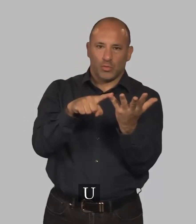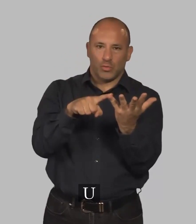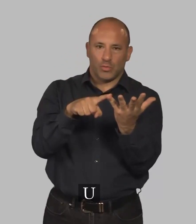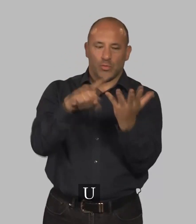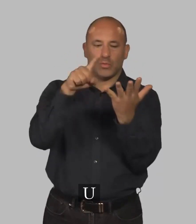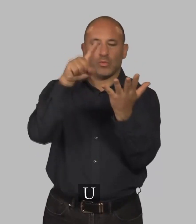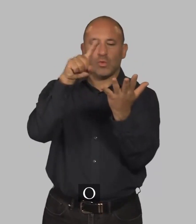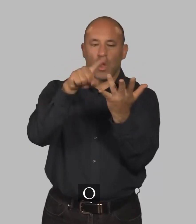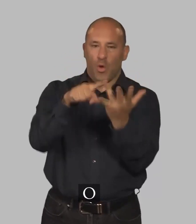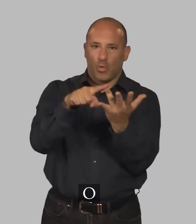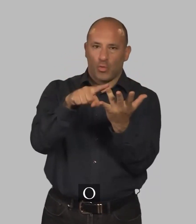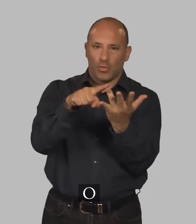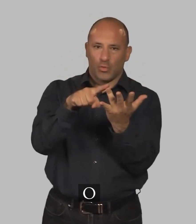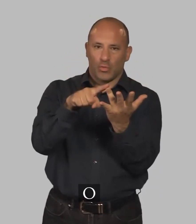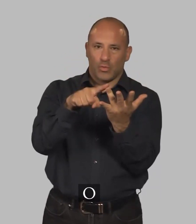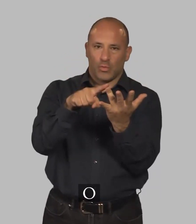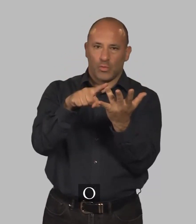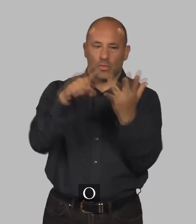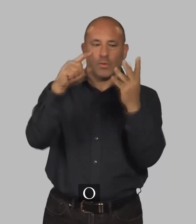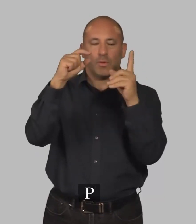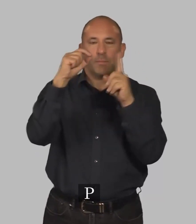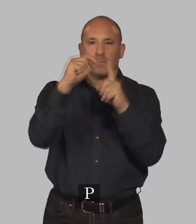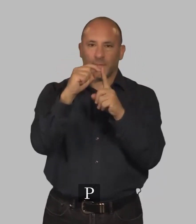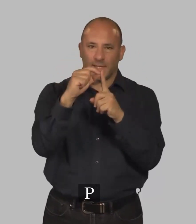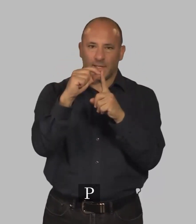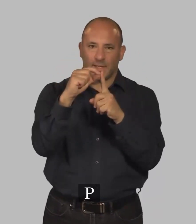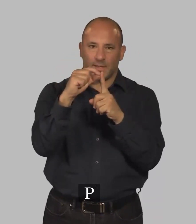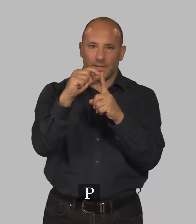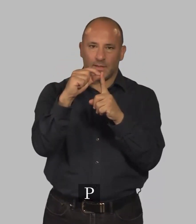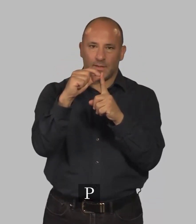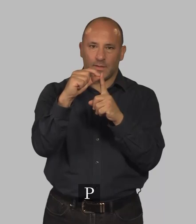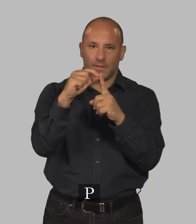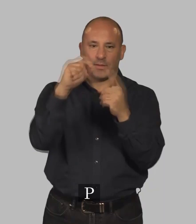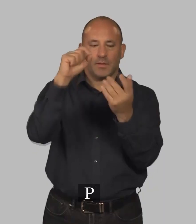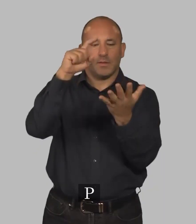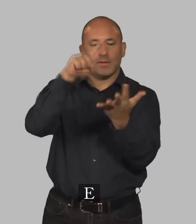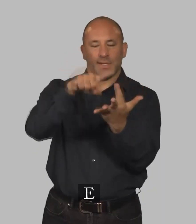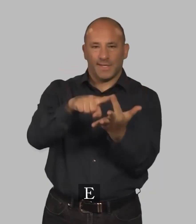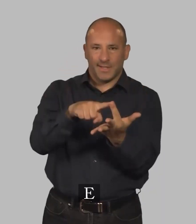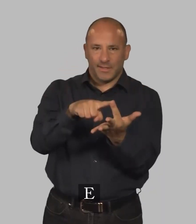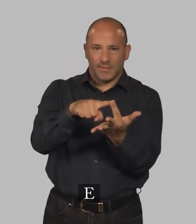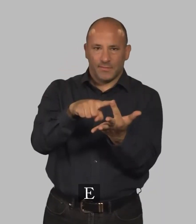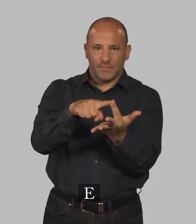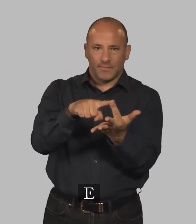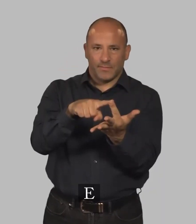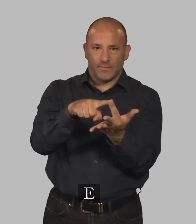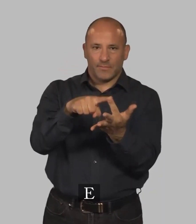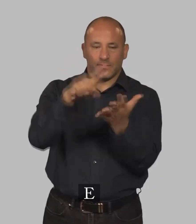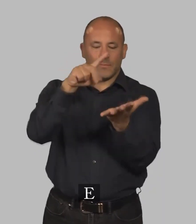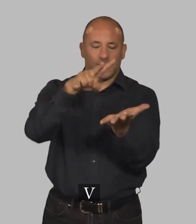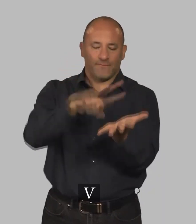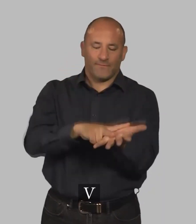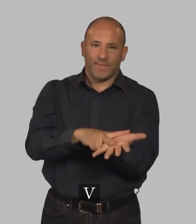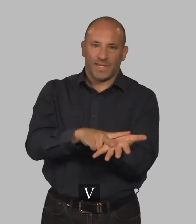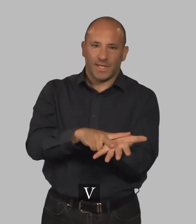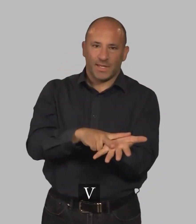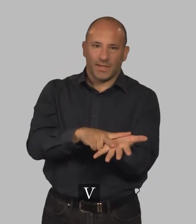U, O, P, E, V,